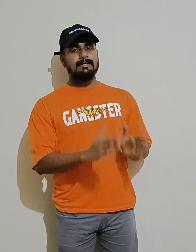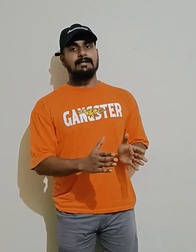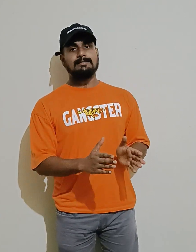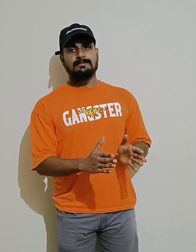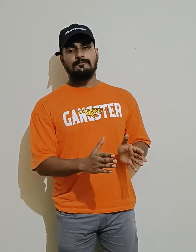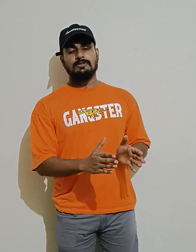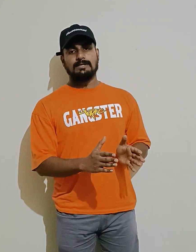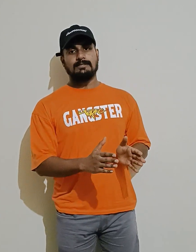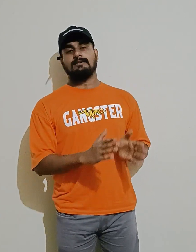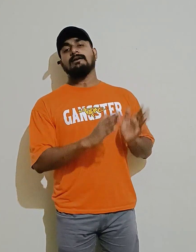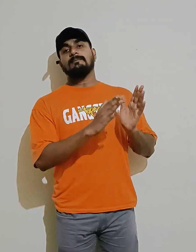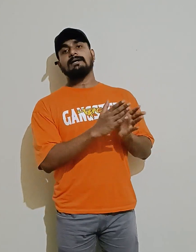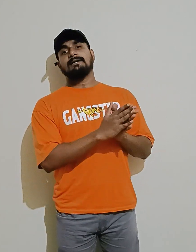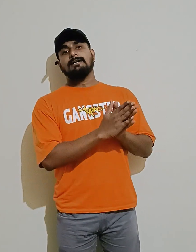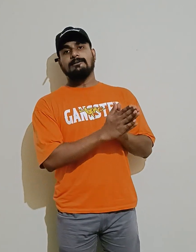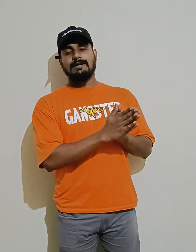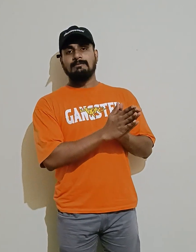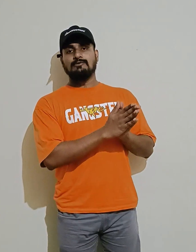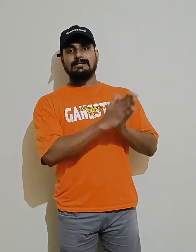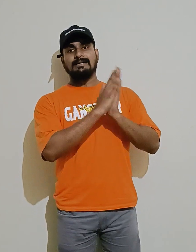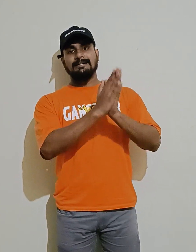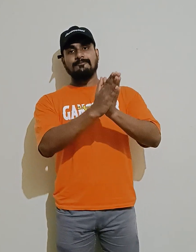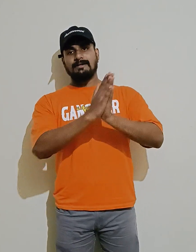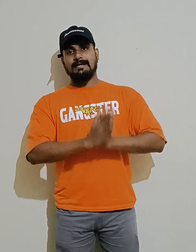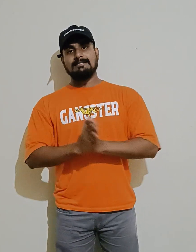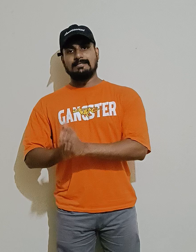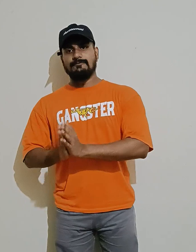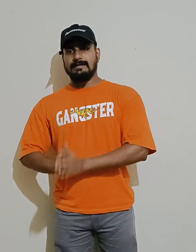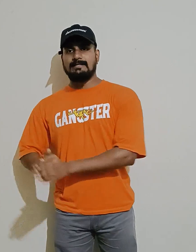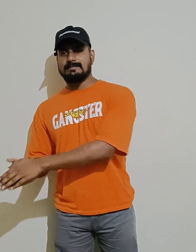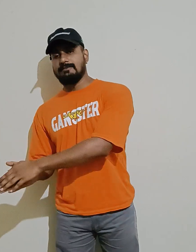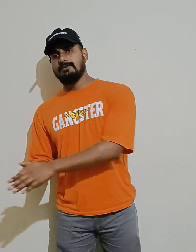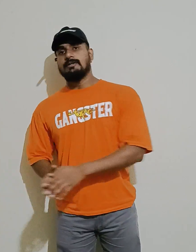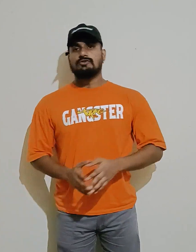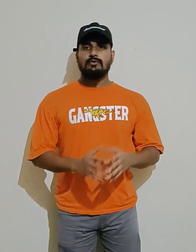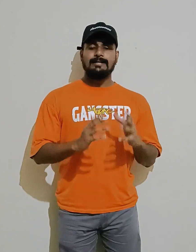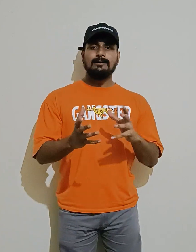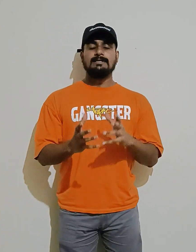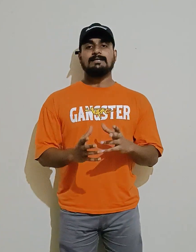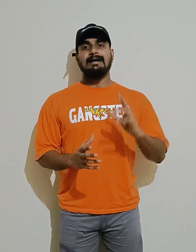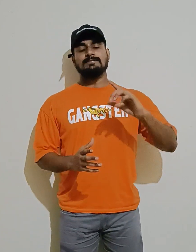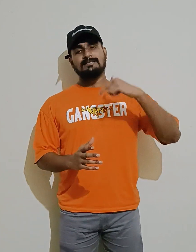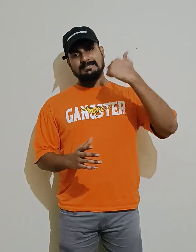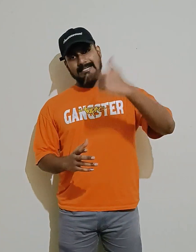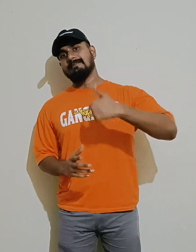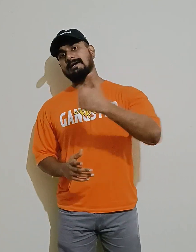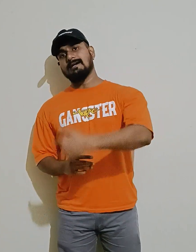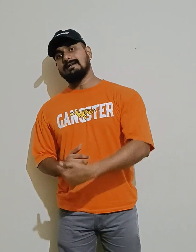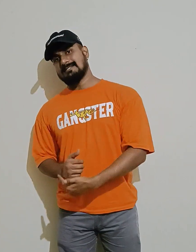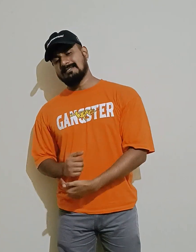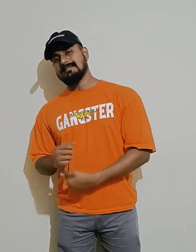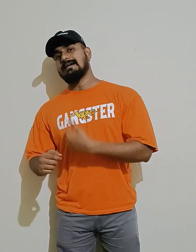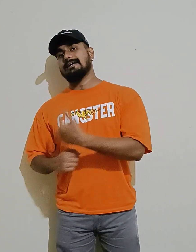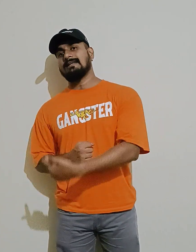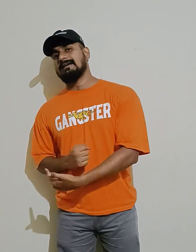and else is a false condition, but if I am using the if else if, so it means I am just checking my conditions is again